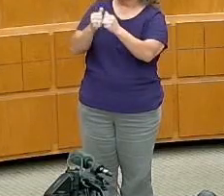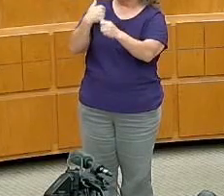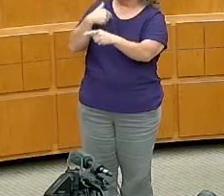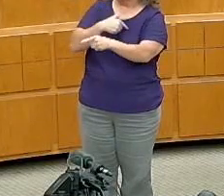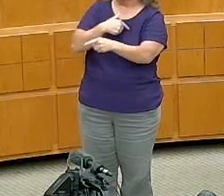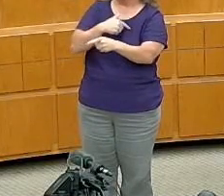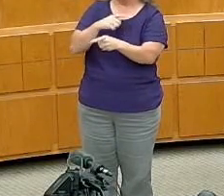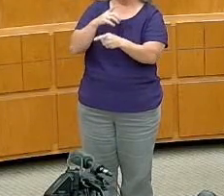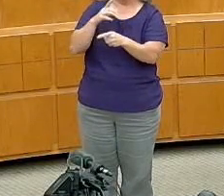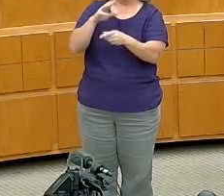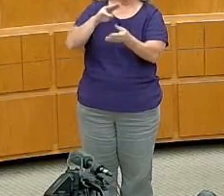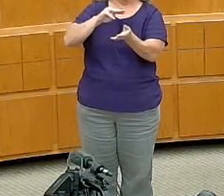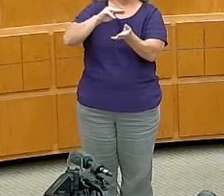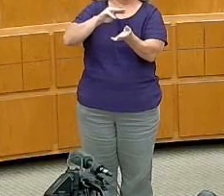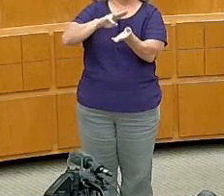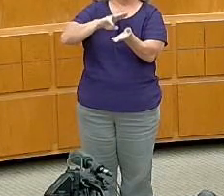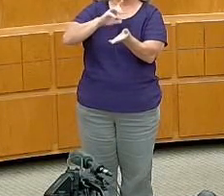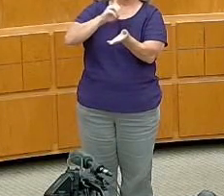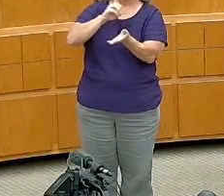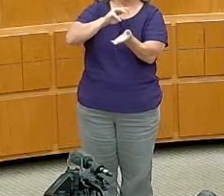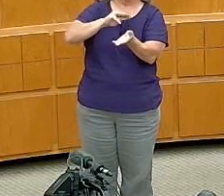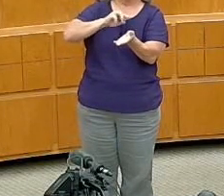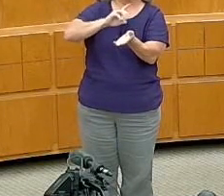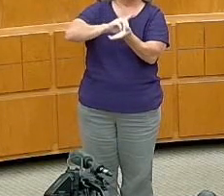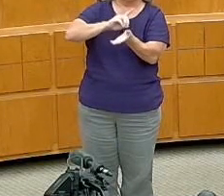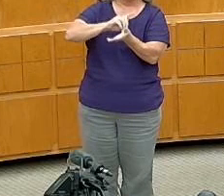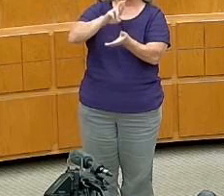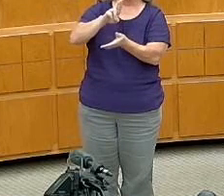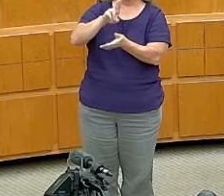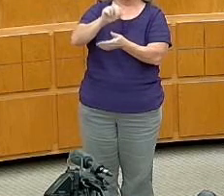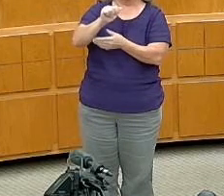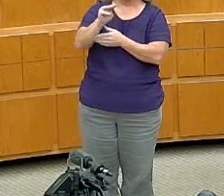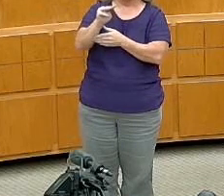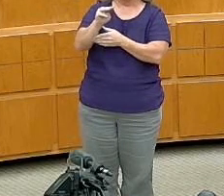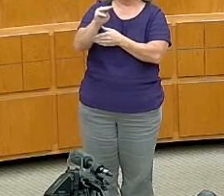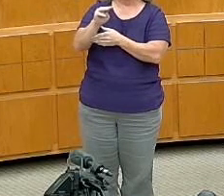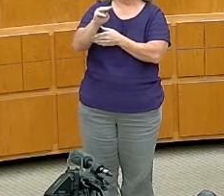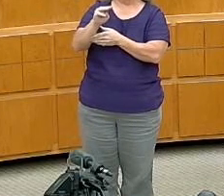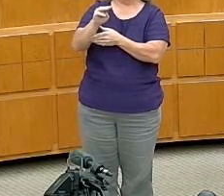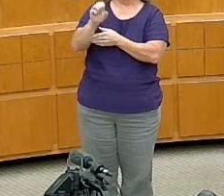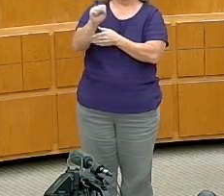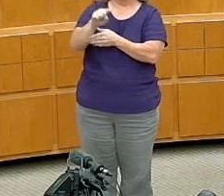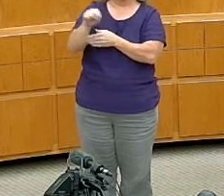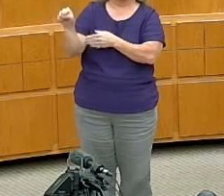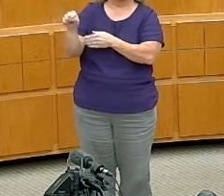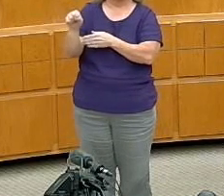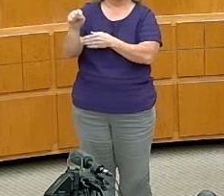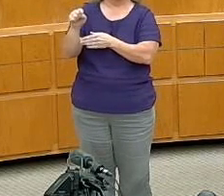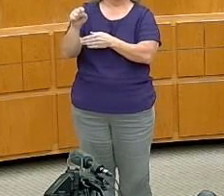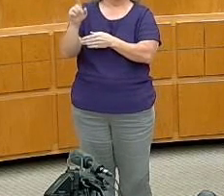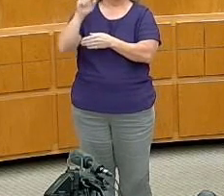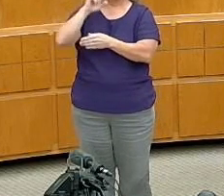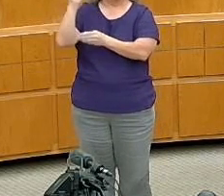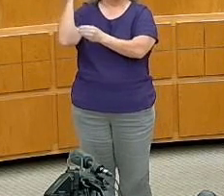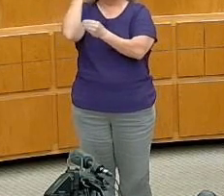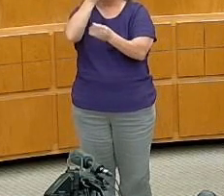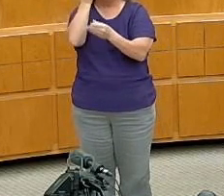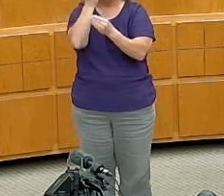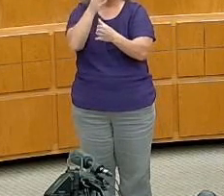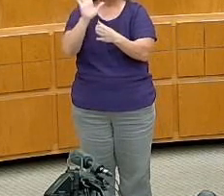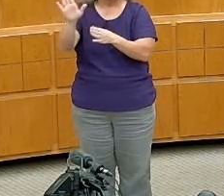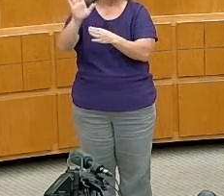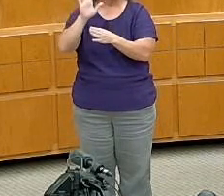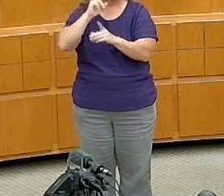Dr. Ramachandruni, who's going to talk to us about an update from his perspective. He